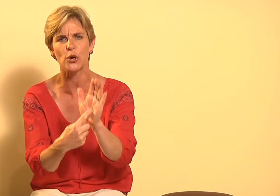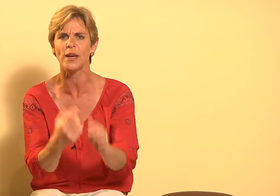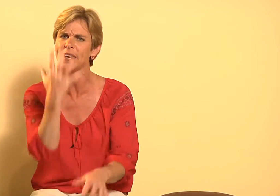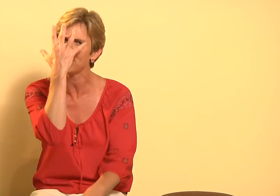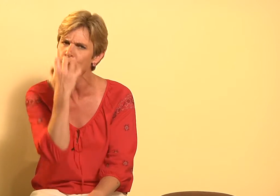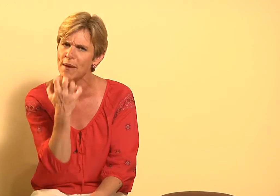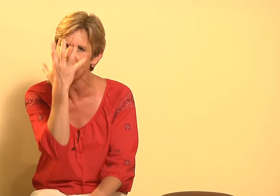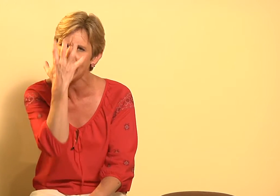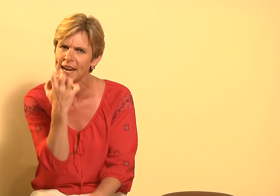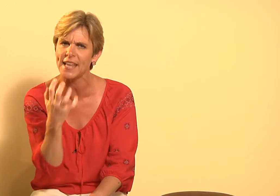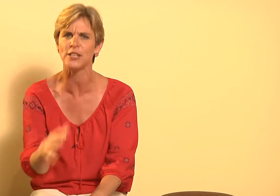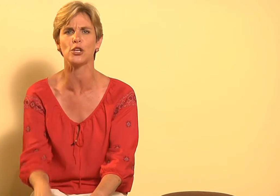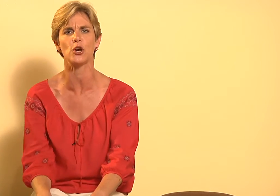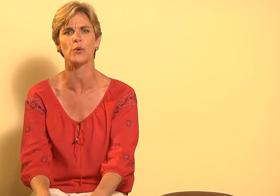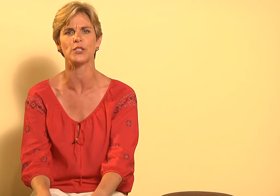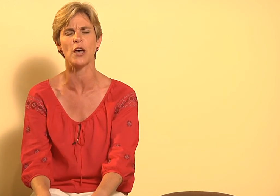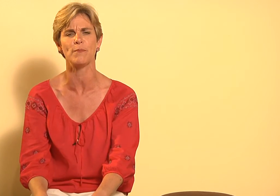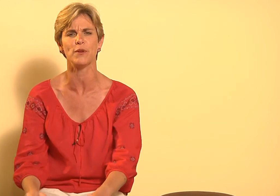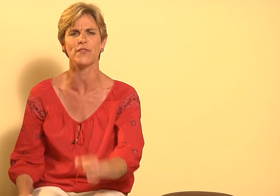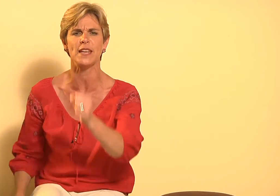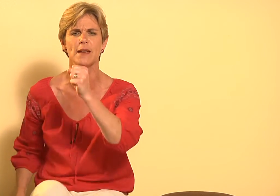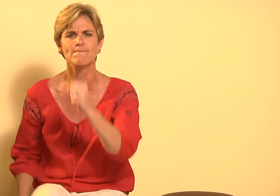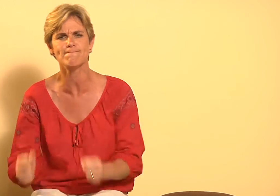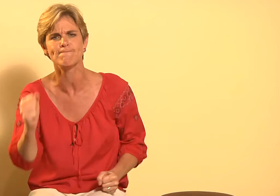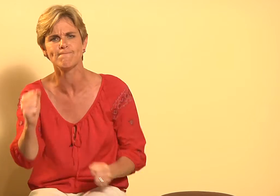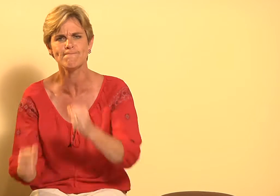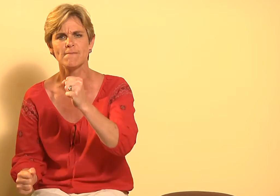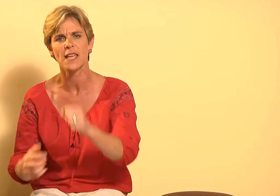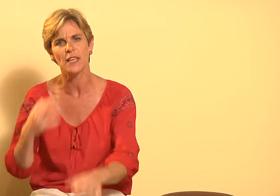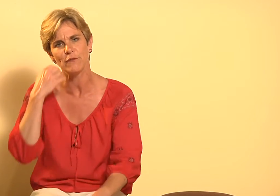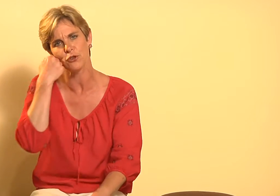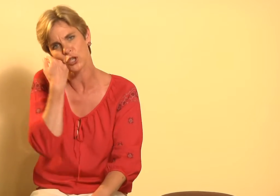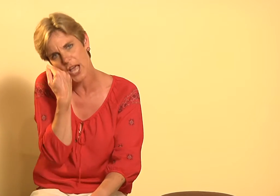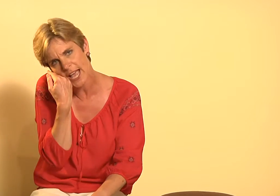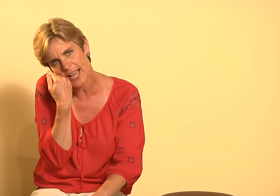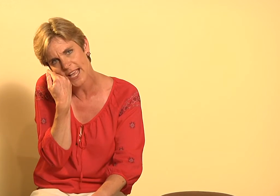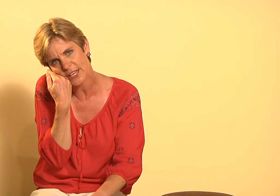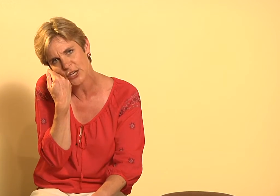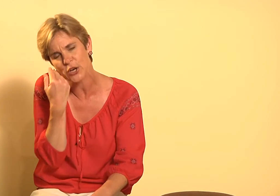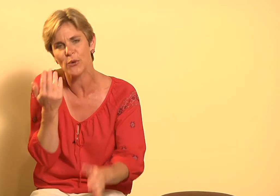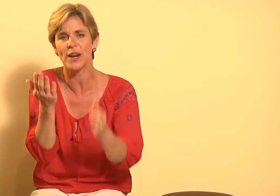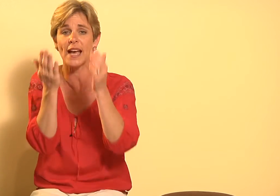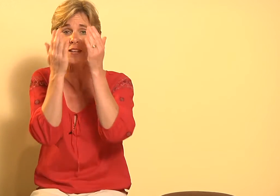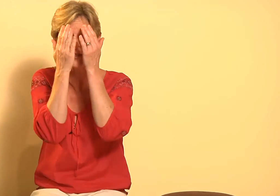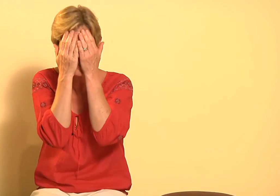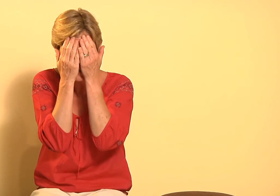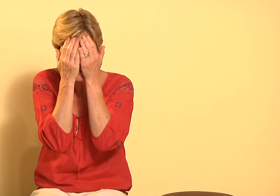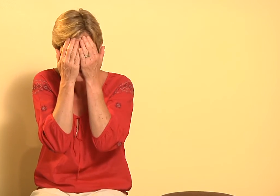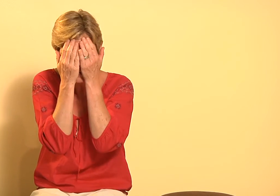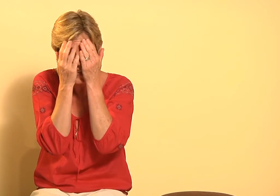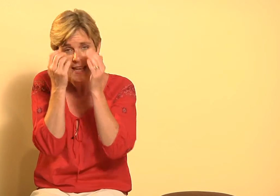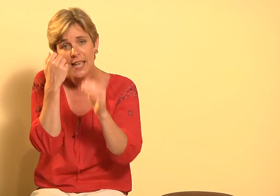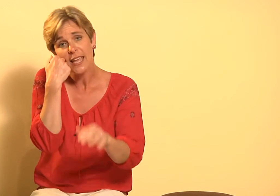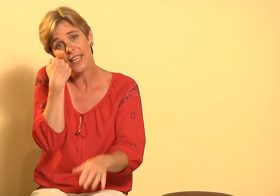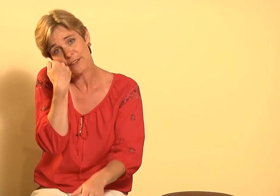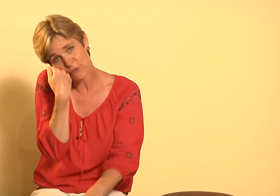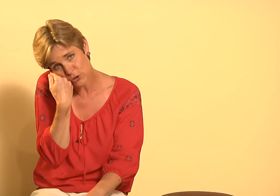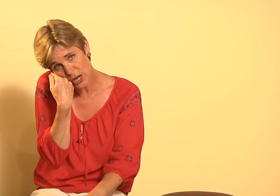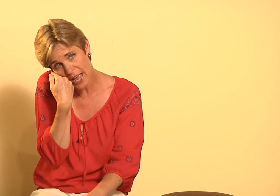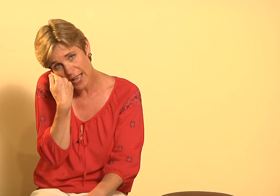it. If you're mad and you know it, stomp your feet. If you're shy and you know it, hide your face. If you're shy